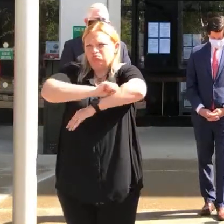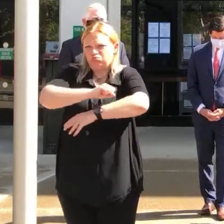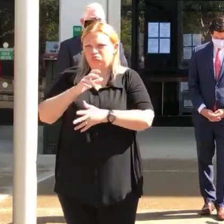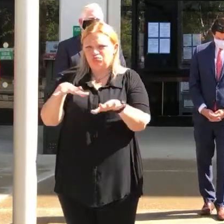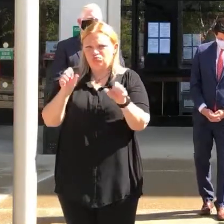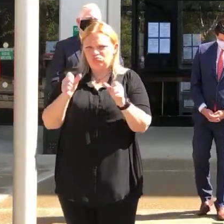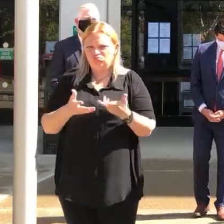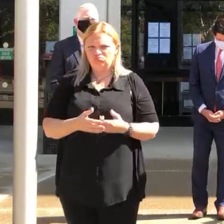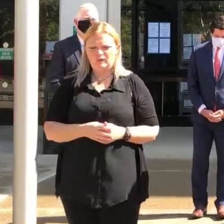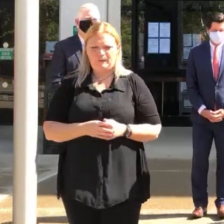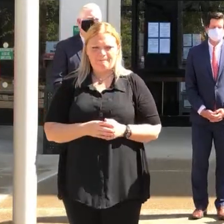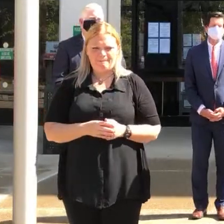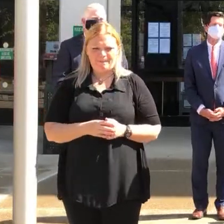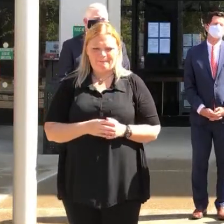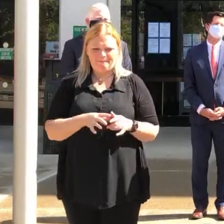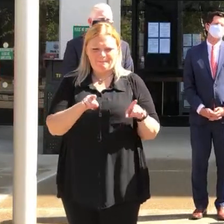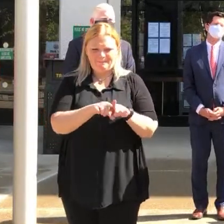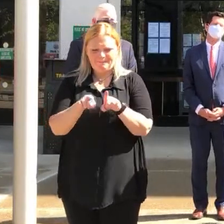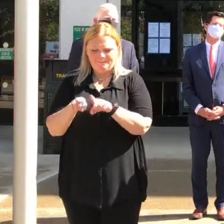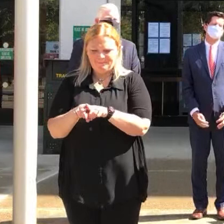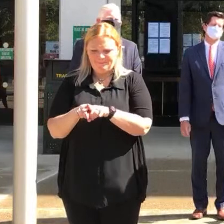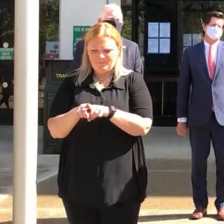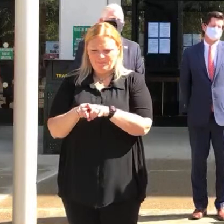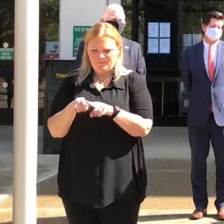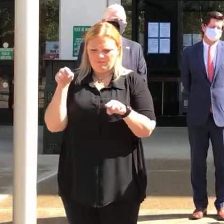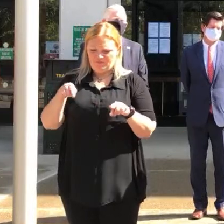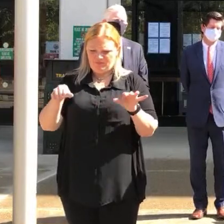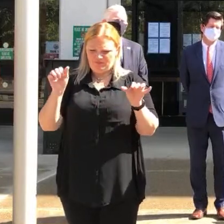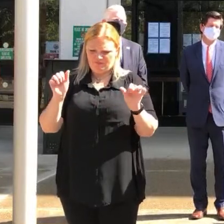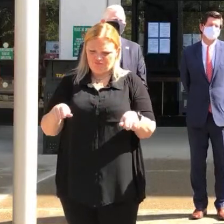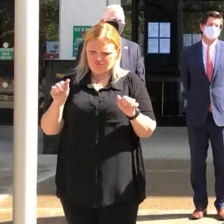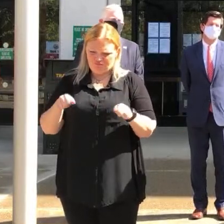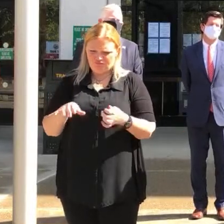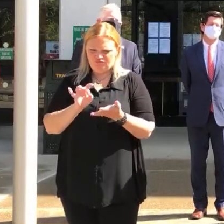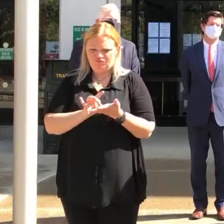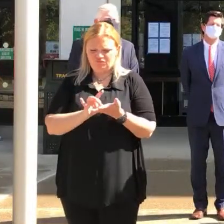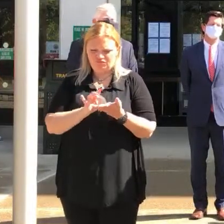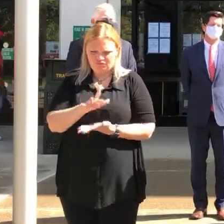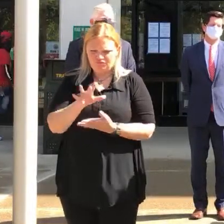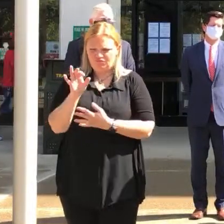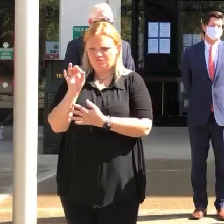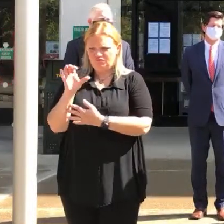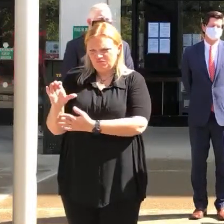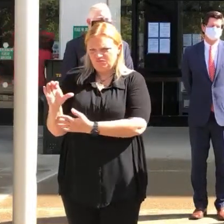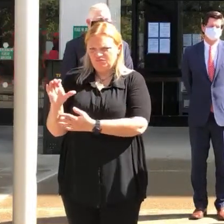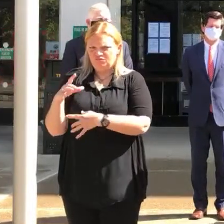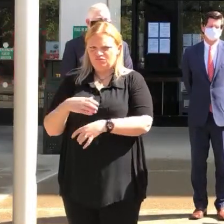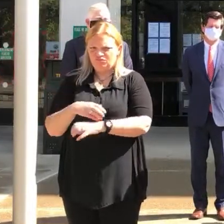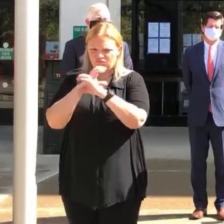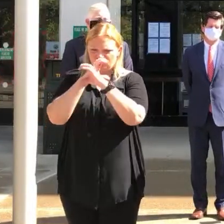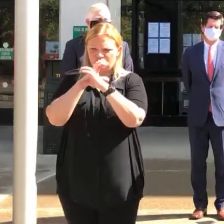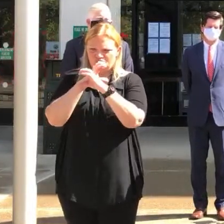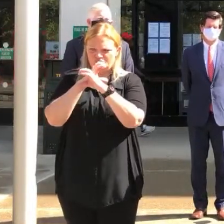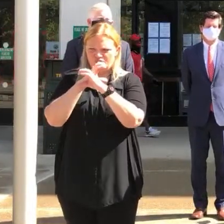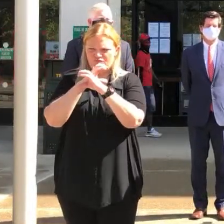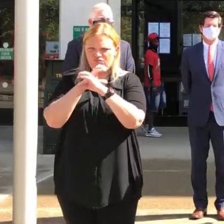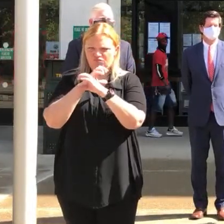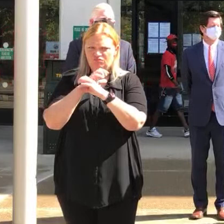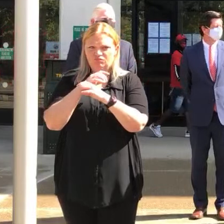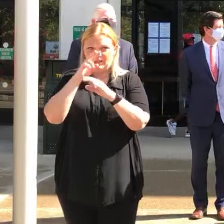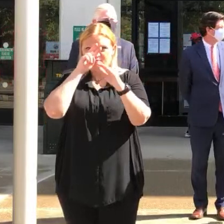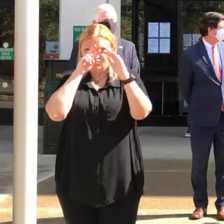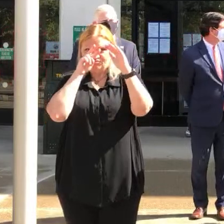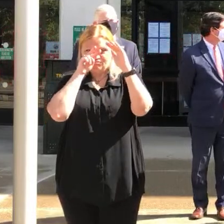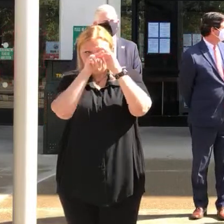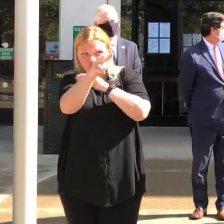on. Now, also, as this potential eviction and foreclosure crisis has been